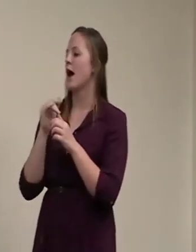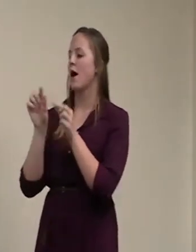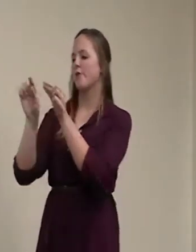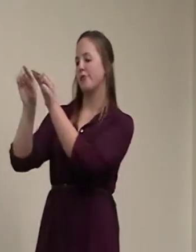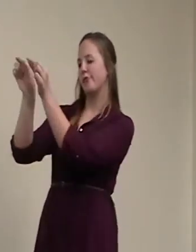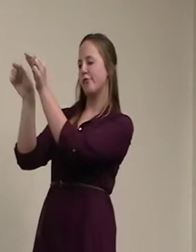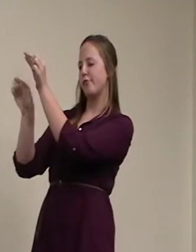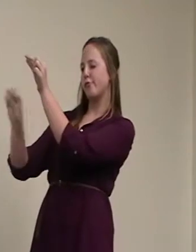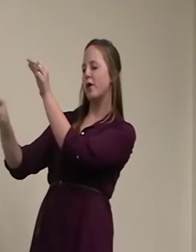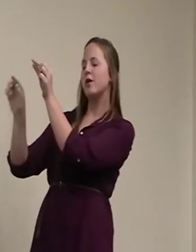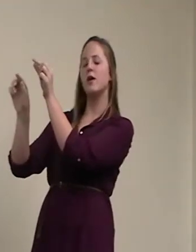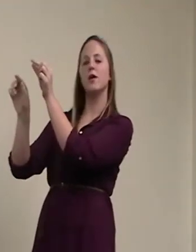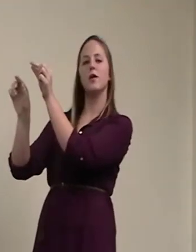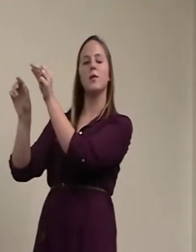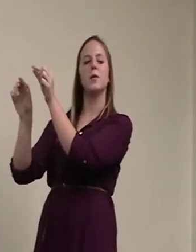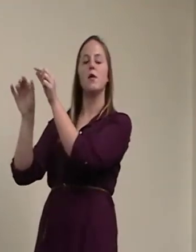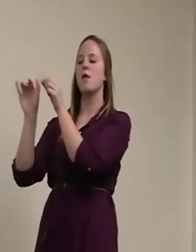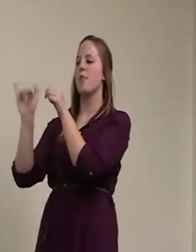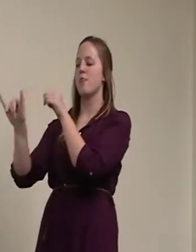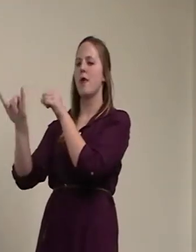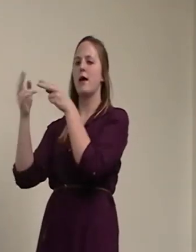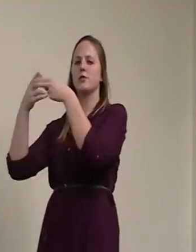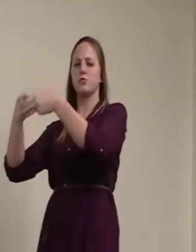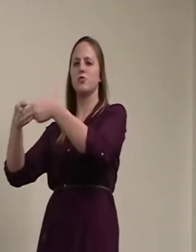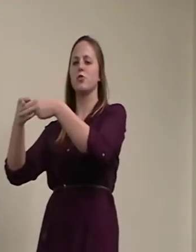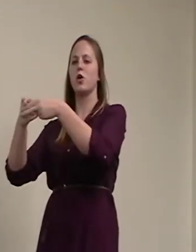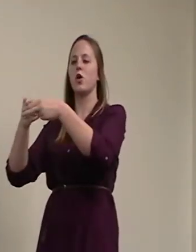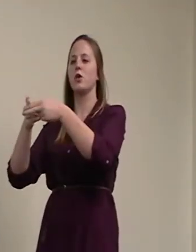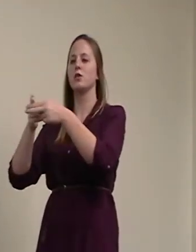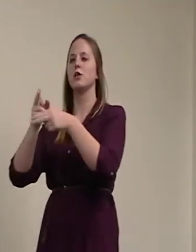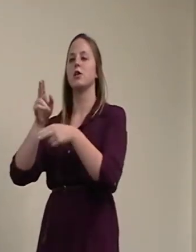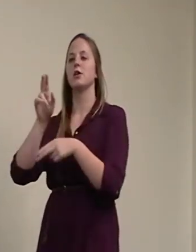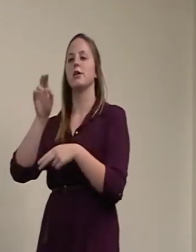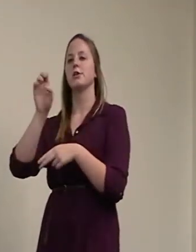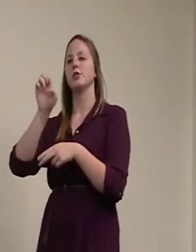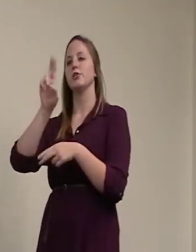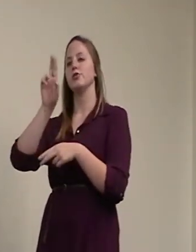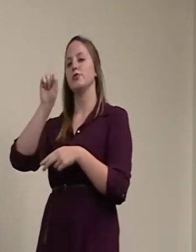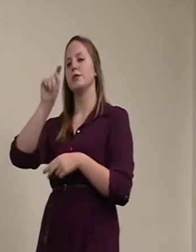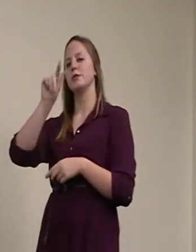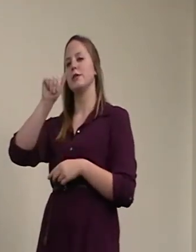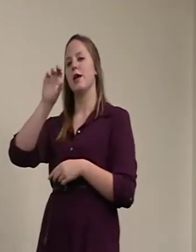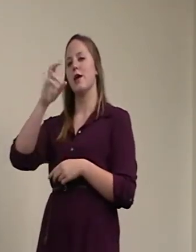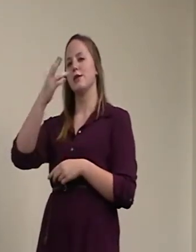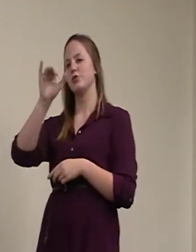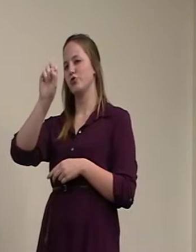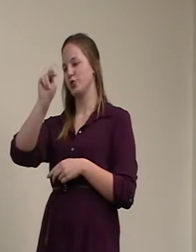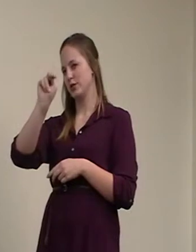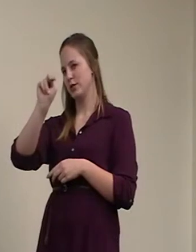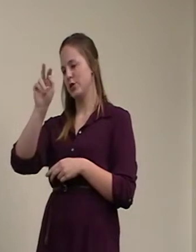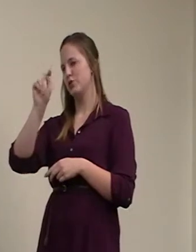picture, but that tube is called the eustachian tube. This whole section here is called the middle ear.